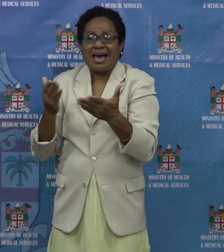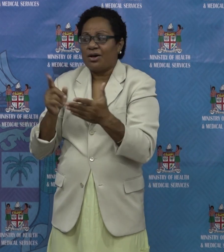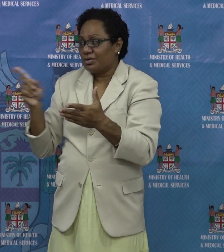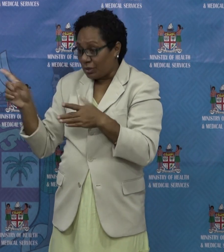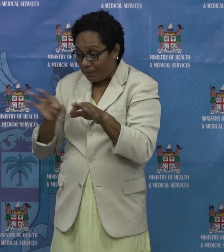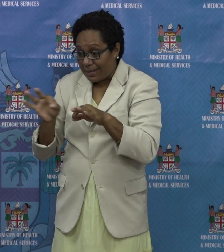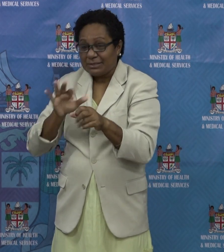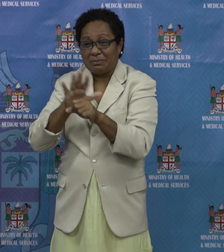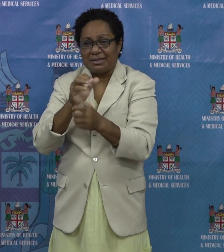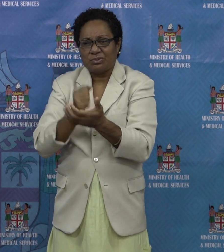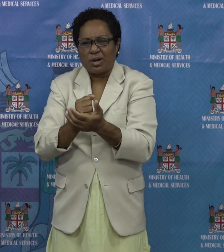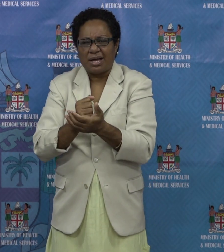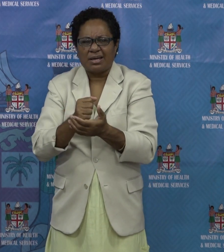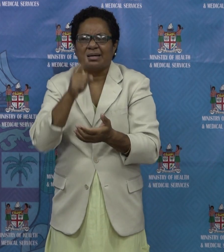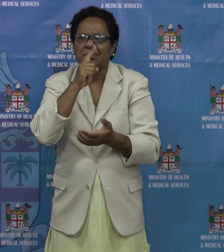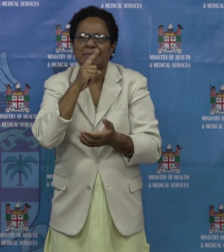these?